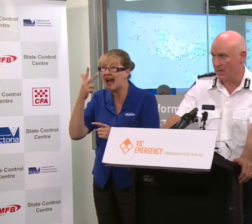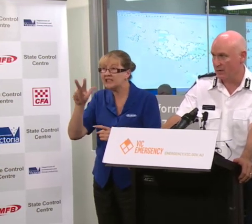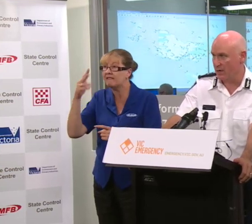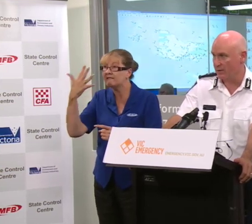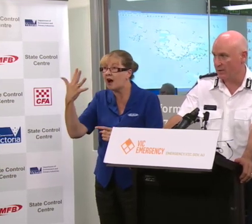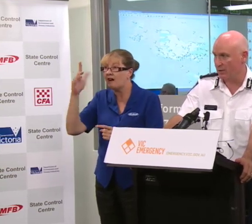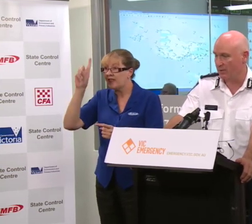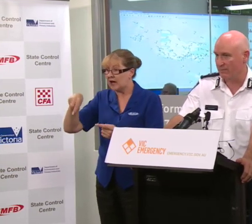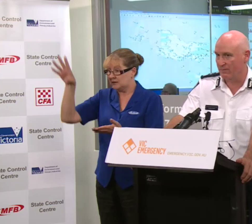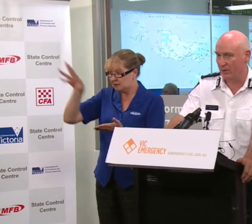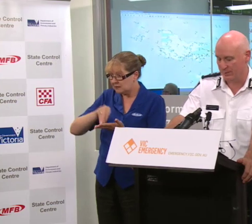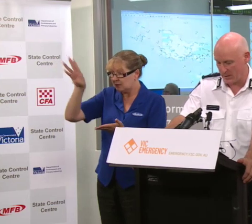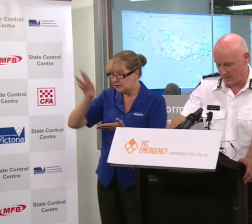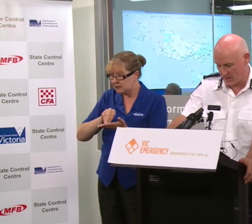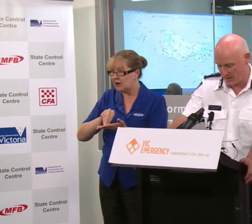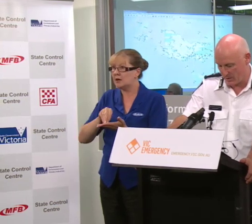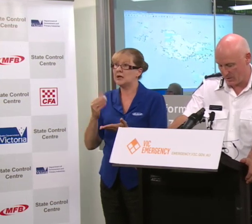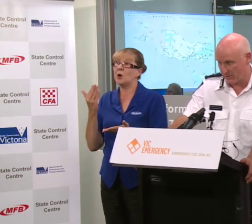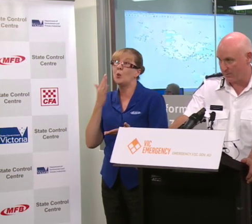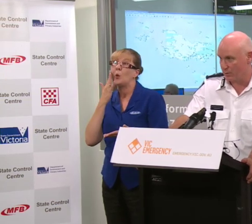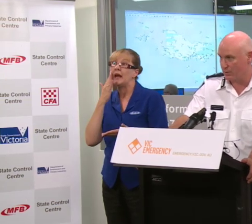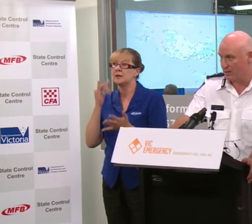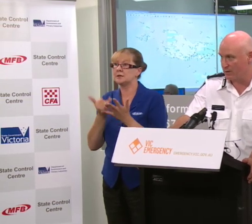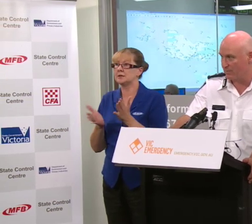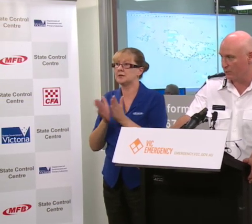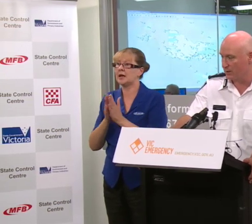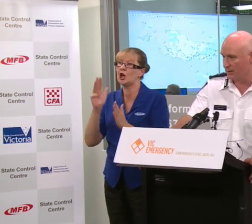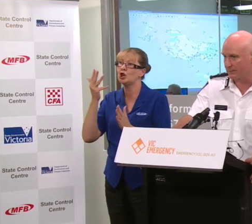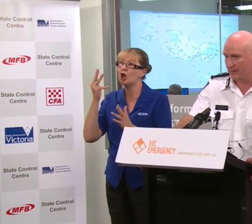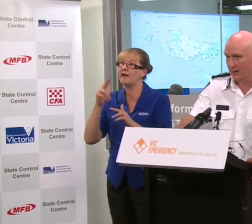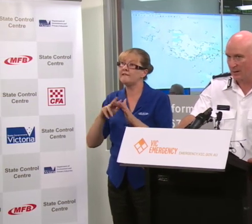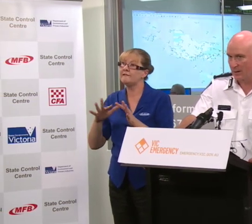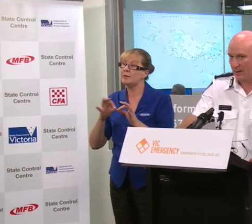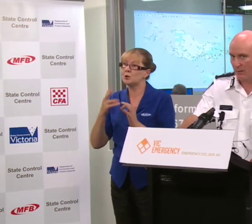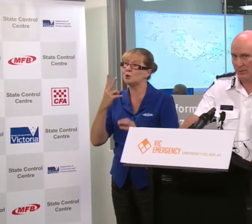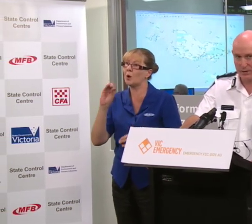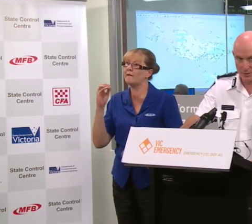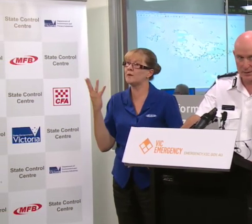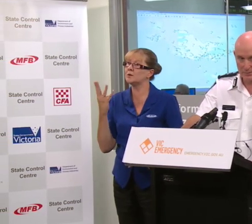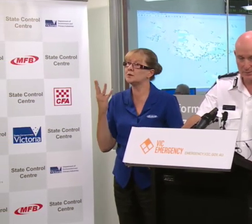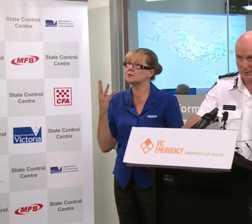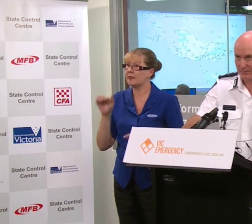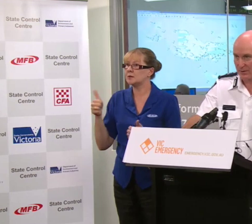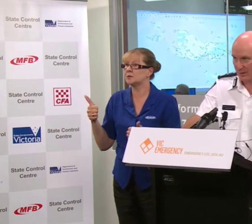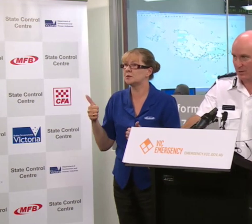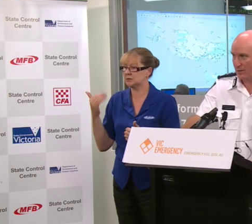those downloaded it on Sunday, the 9th of February 2014. Now